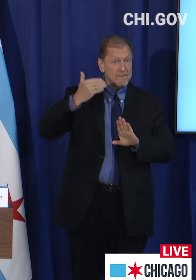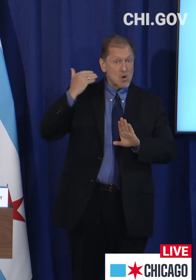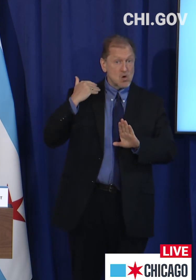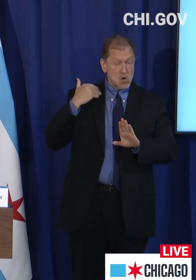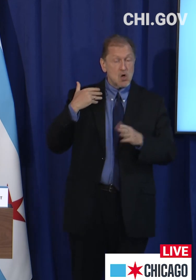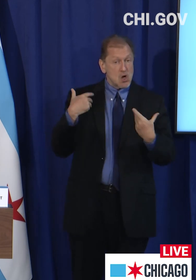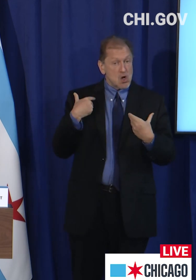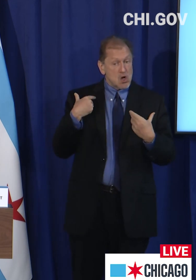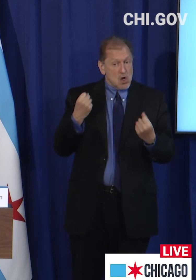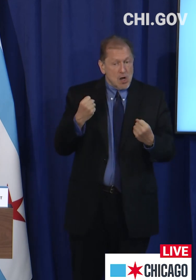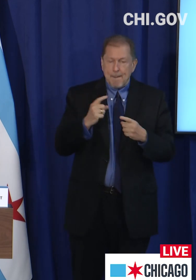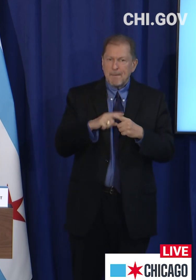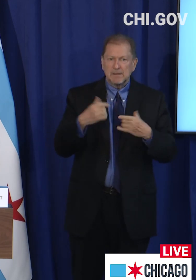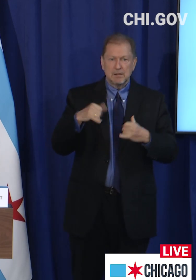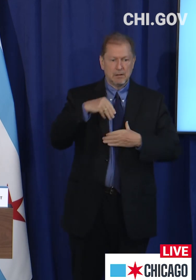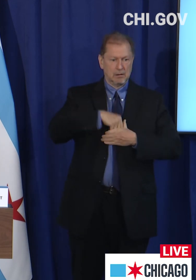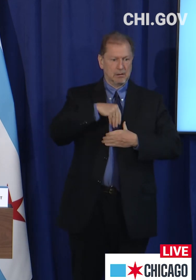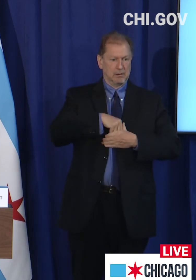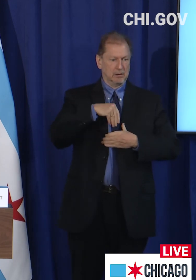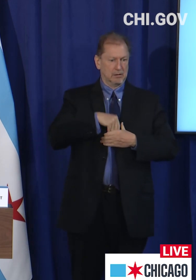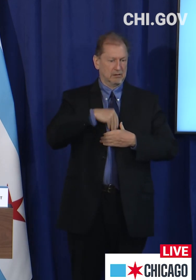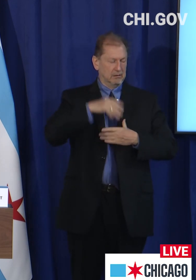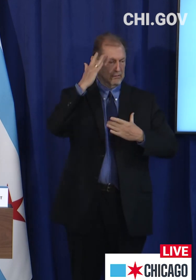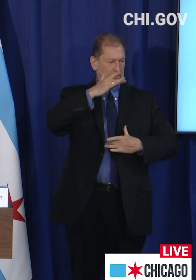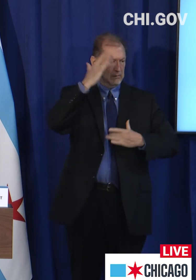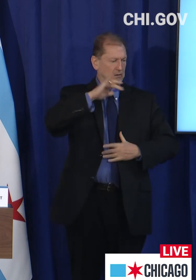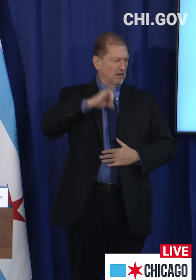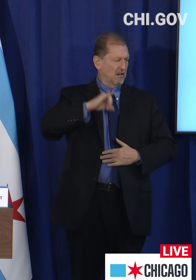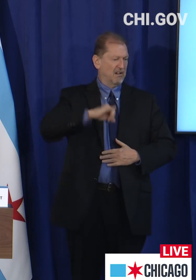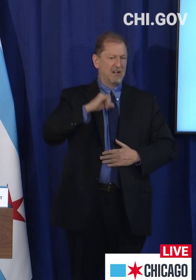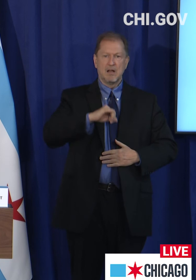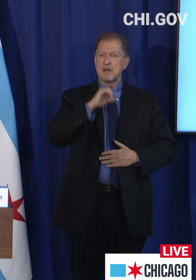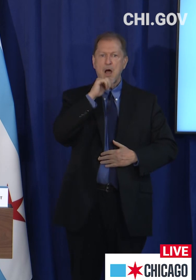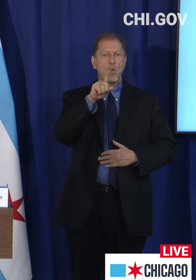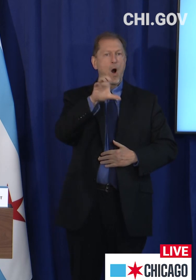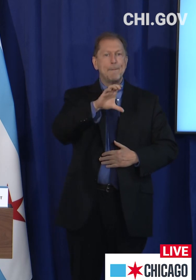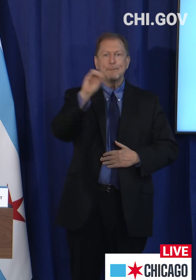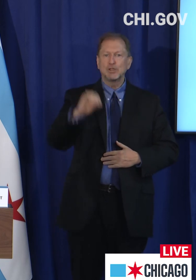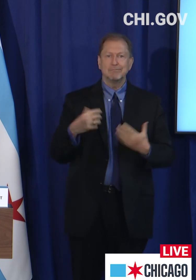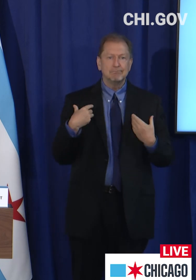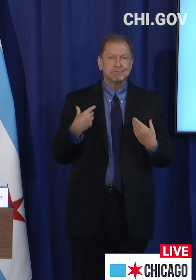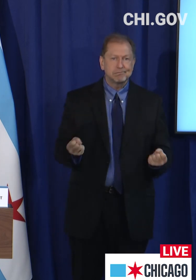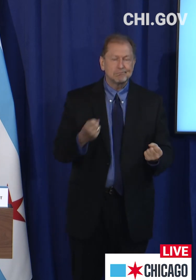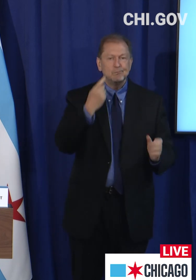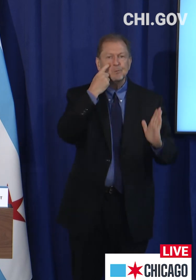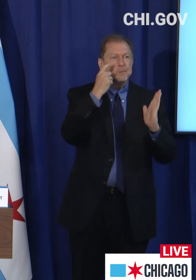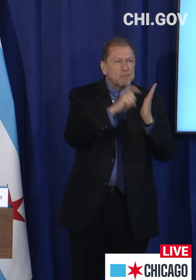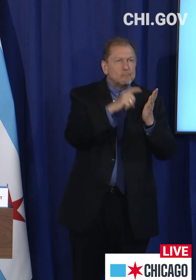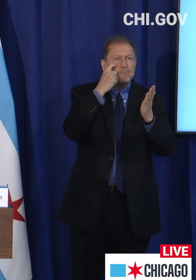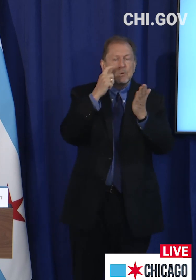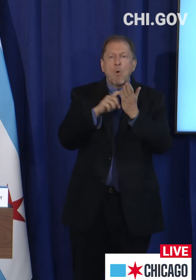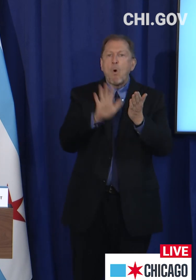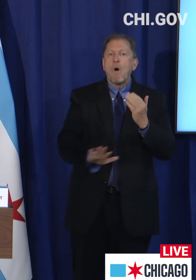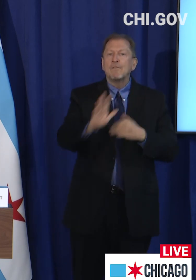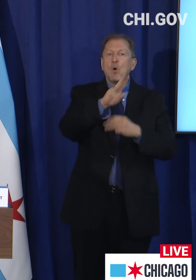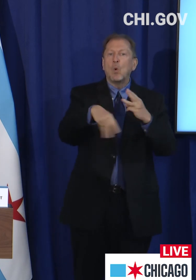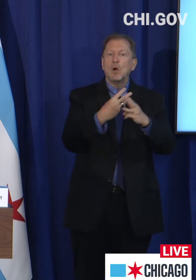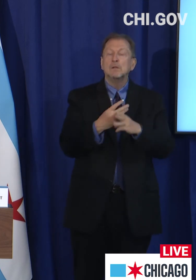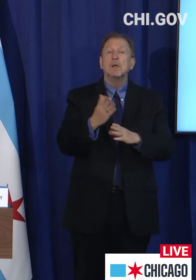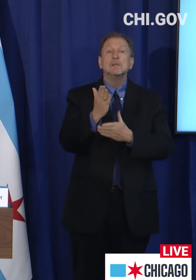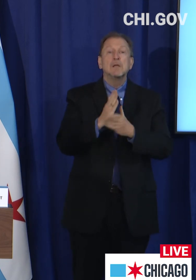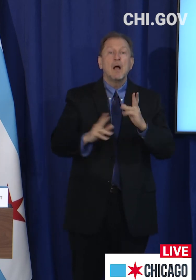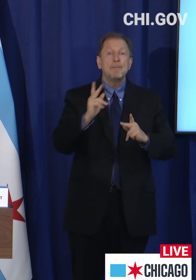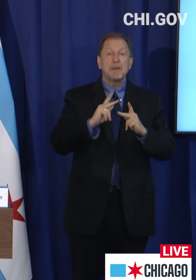me emphasize them. What we are hearing here and around the world is survivors who have been experiencing ongoing challenges ranging